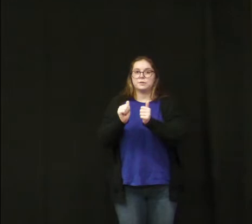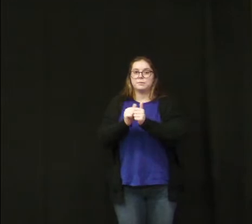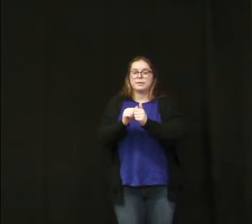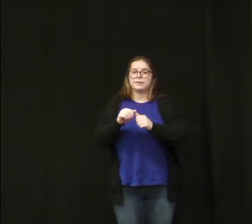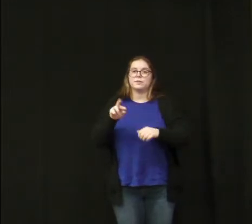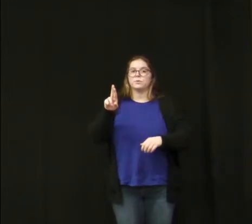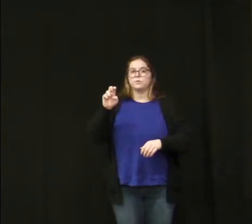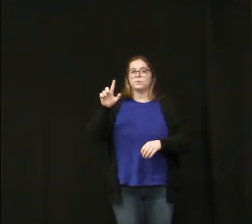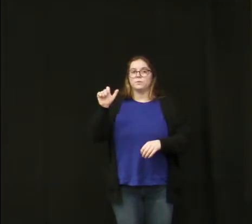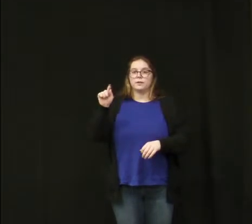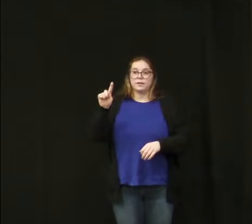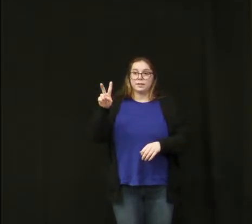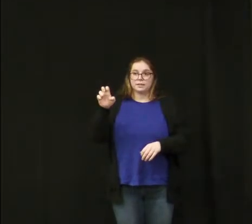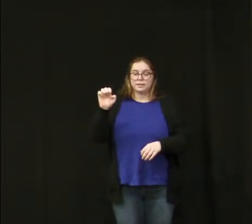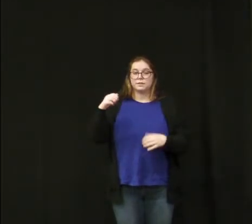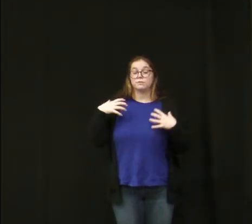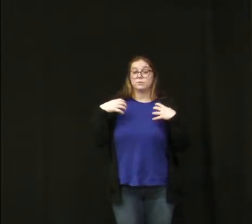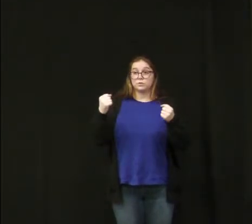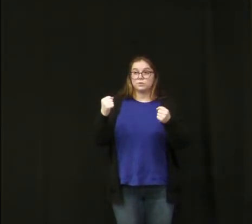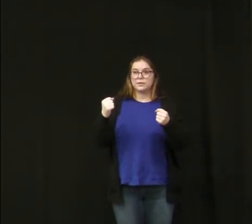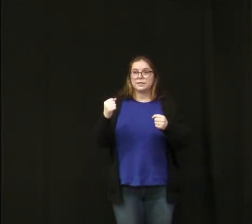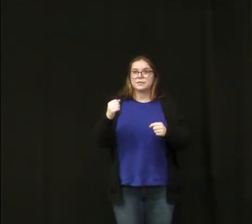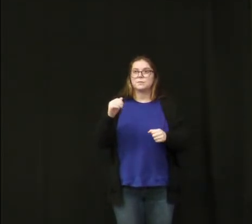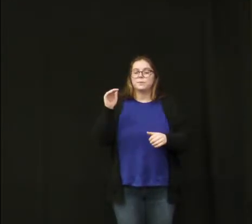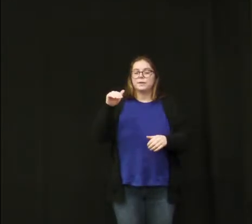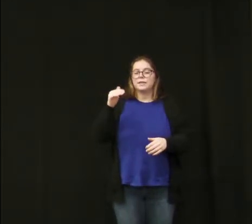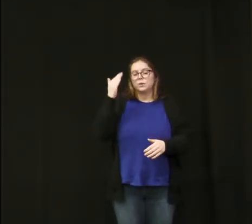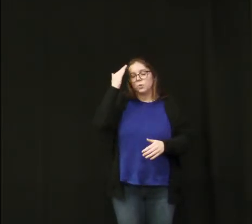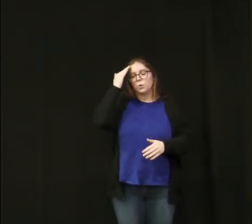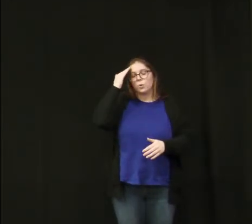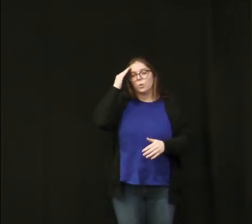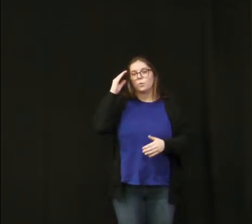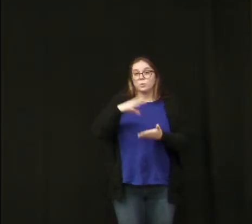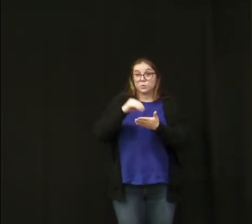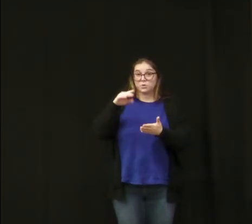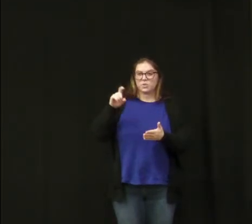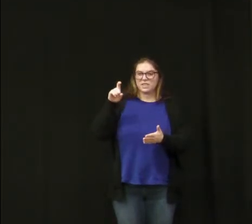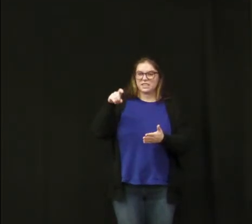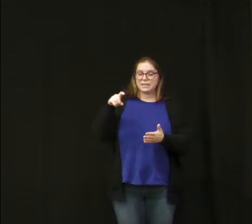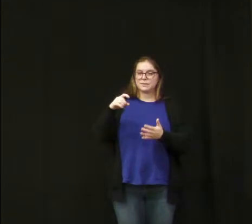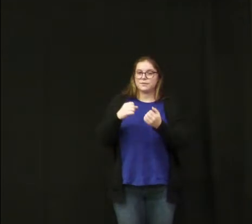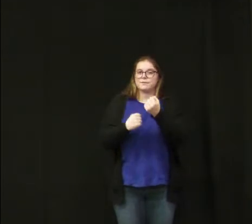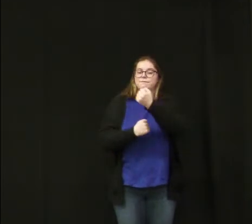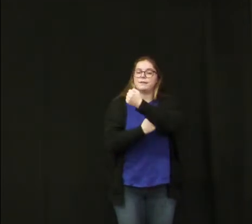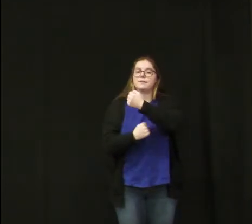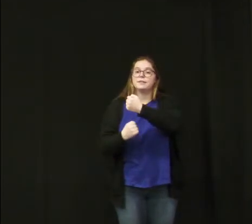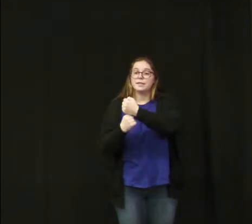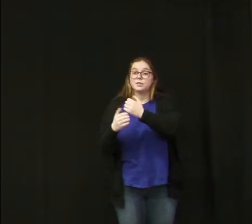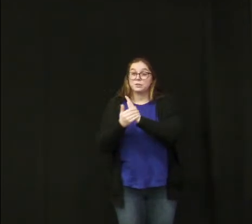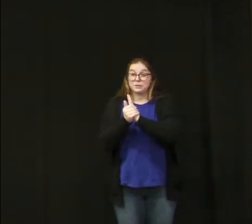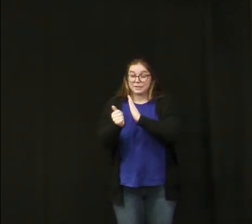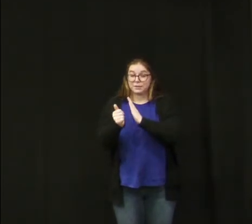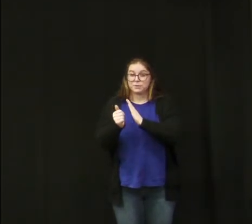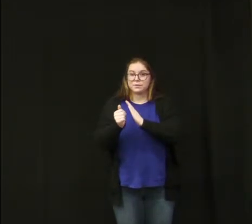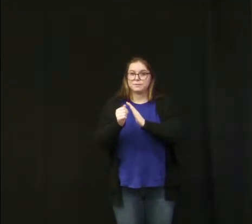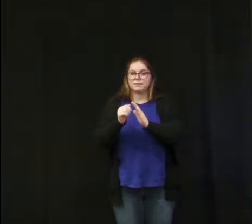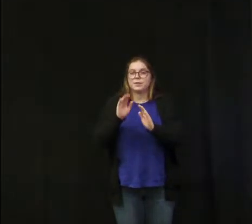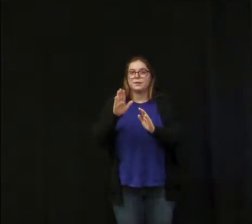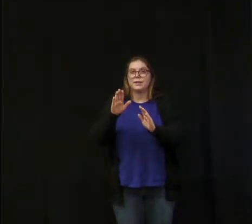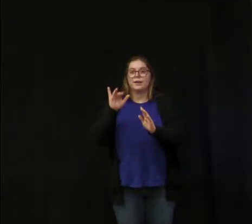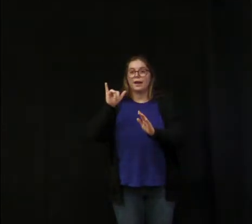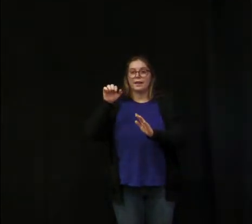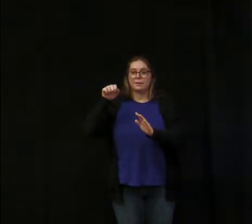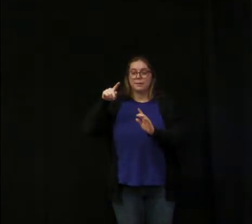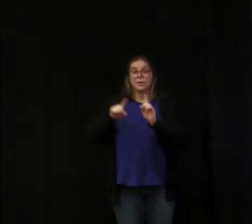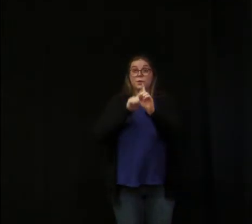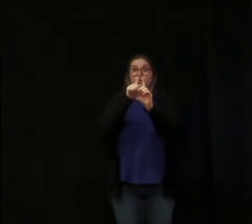need are those things that we know the student needs as foundational skills in order to move forward with their IEP goal.